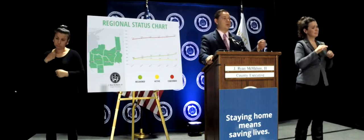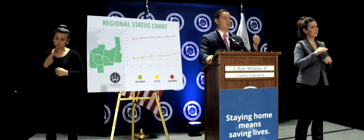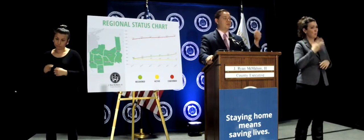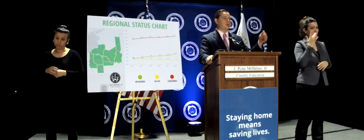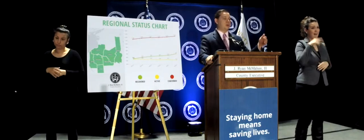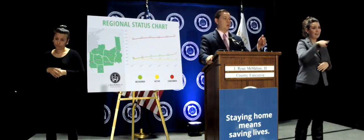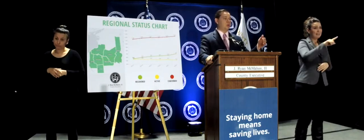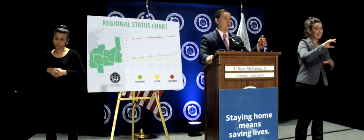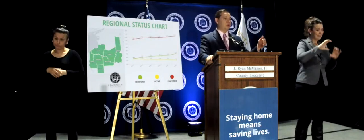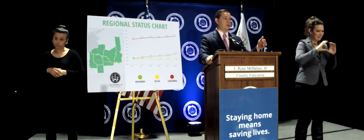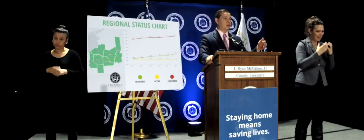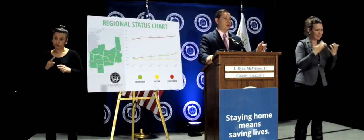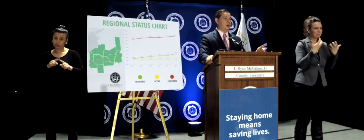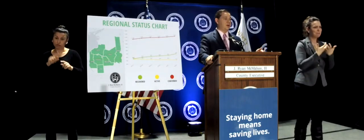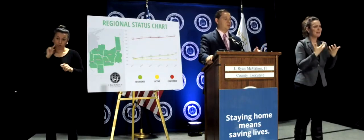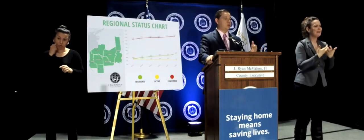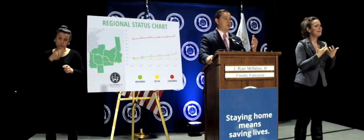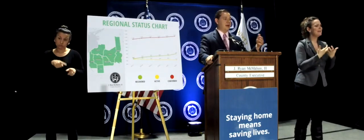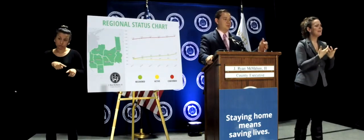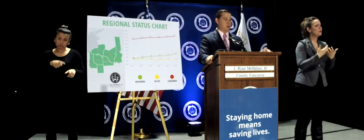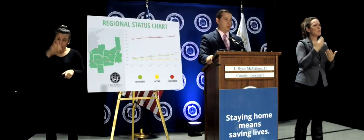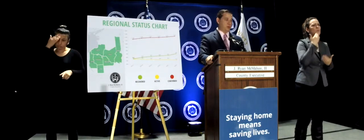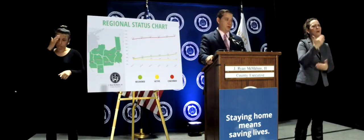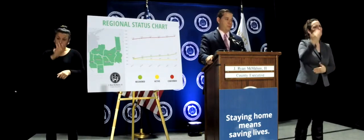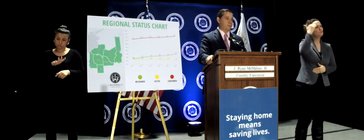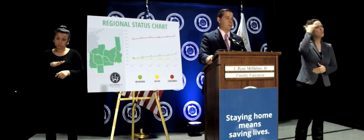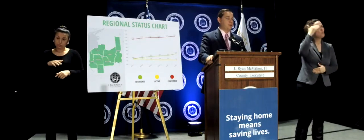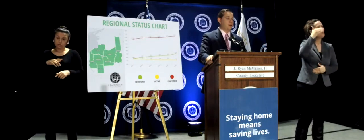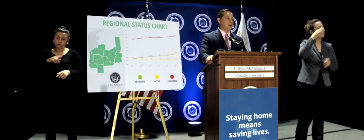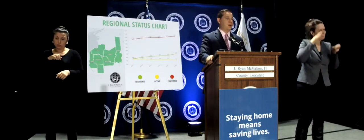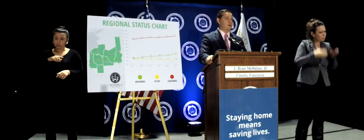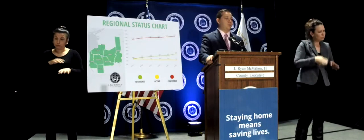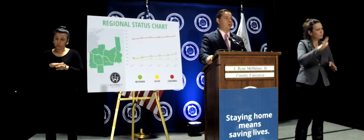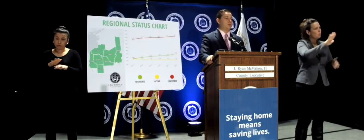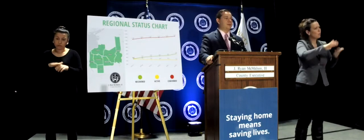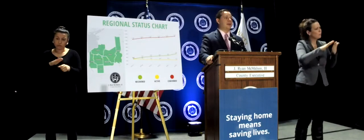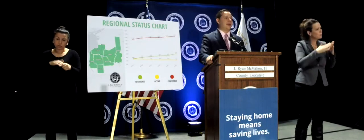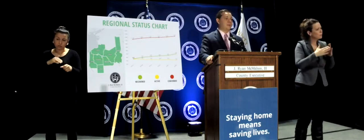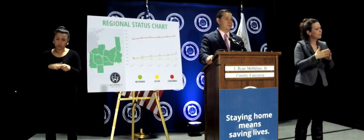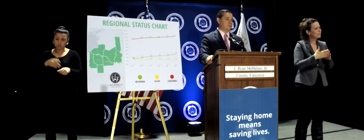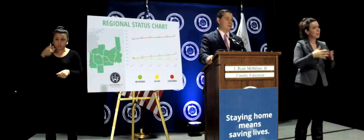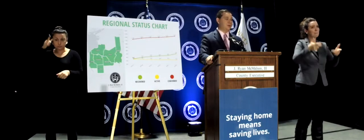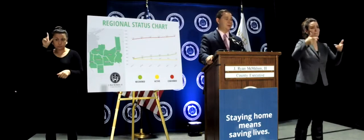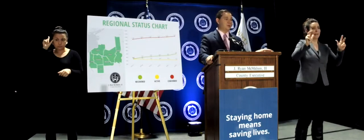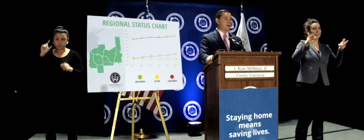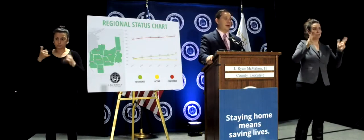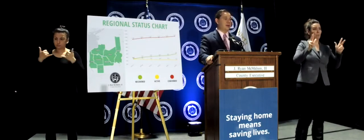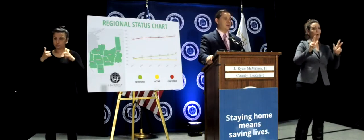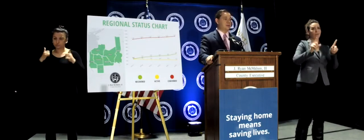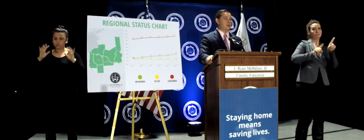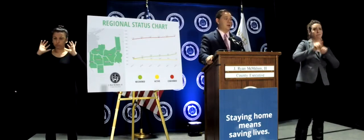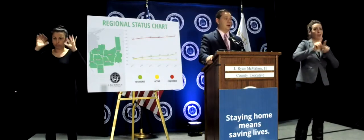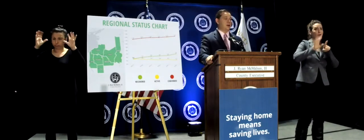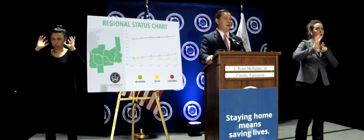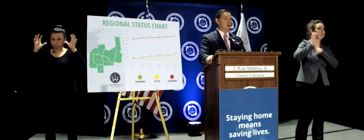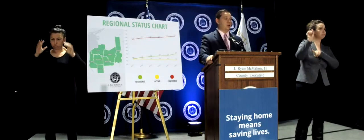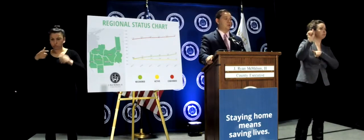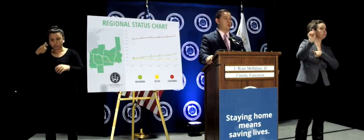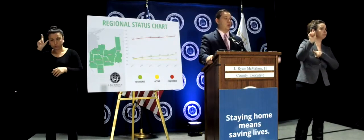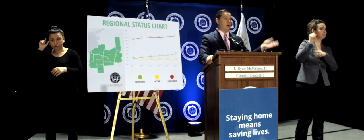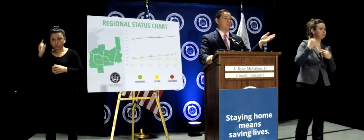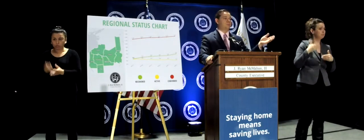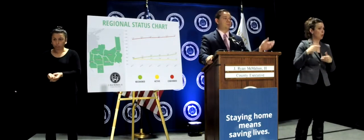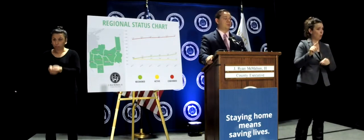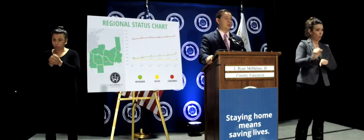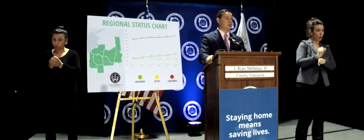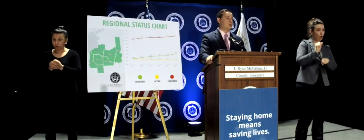well-known figure locally. He was a good basketball player. He worked at camps. Many of the little guys and girls